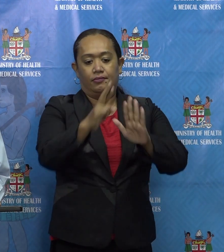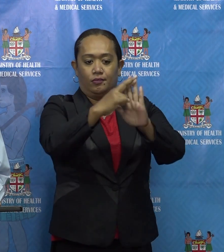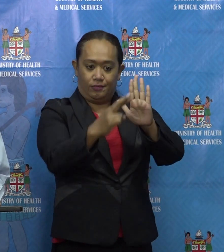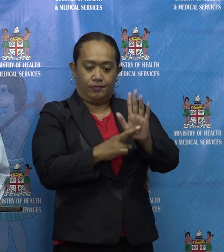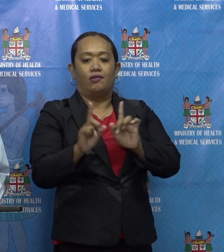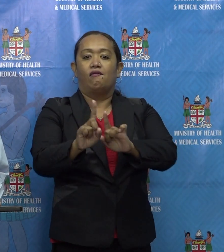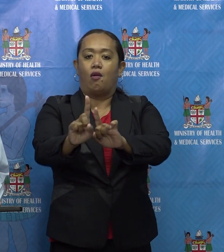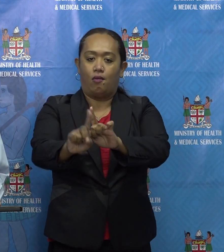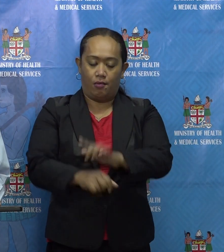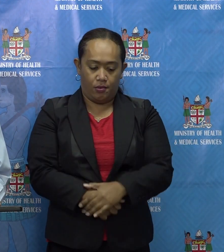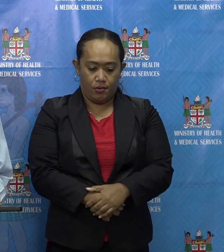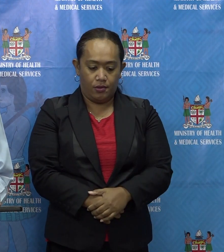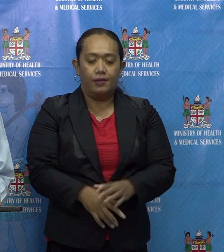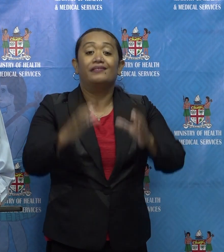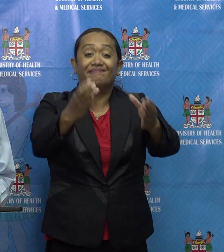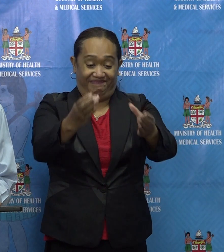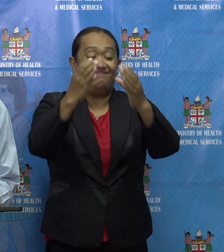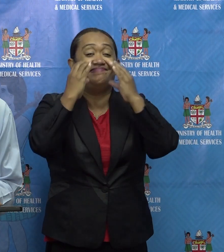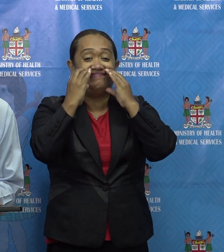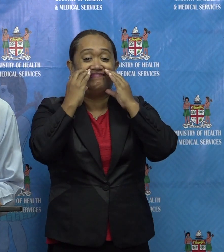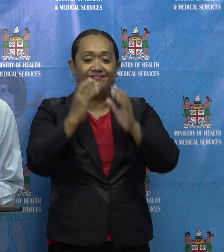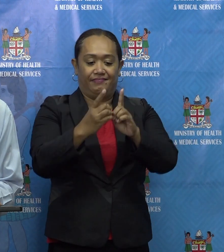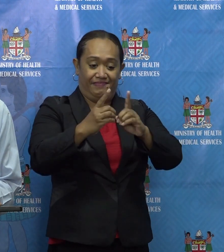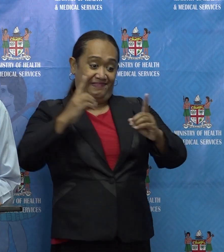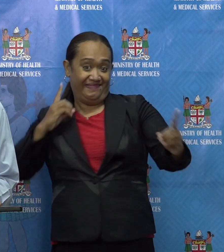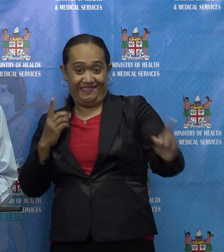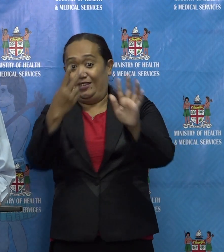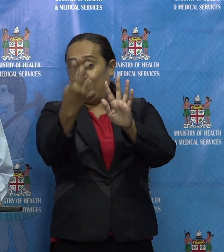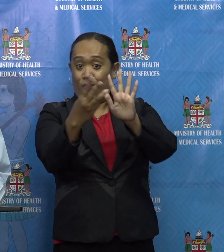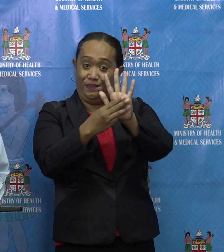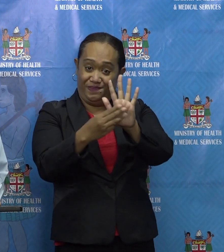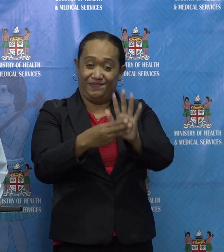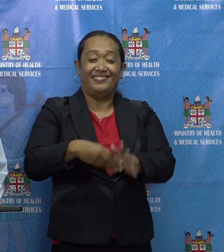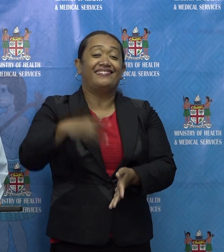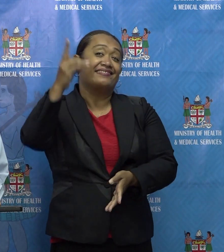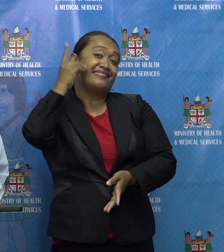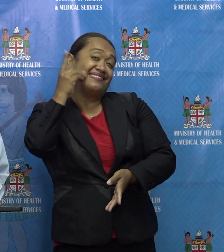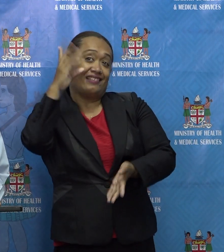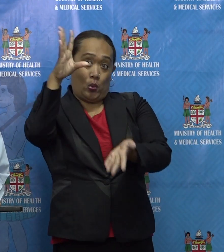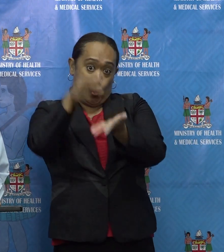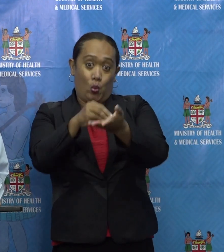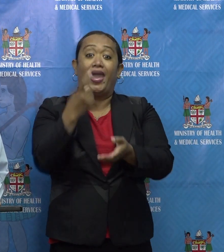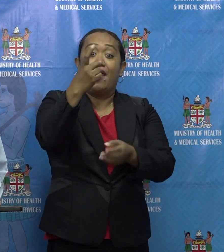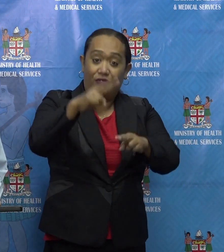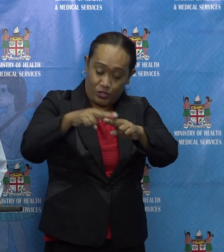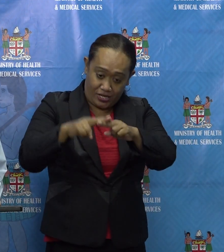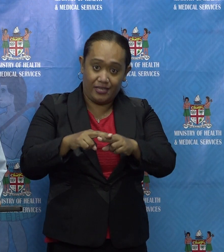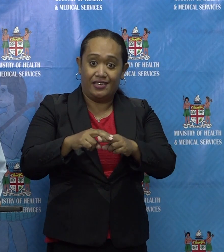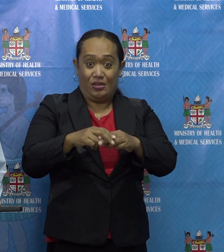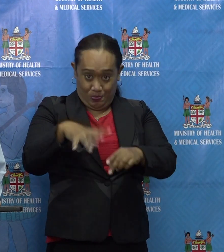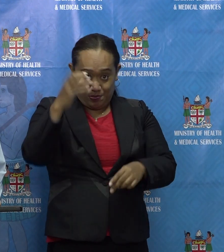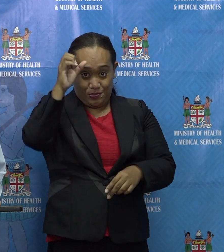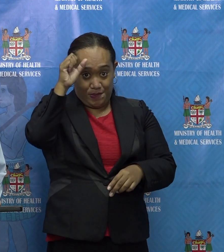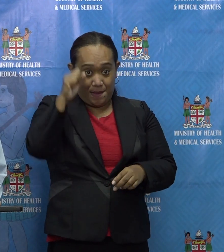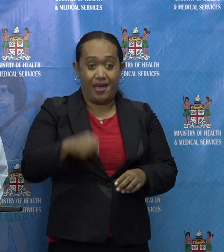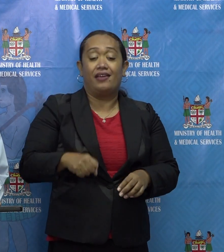others. Wear a mask, maintain physical distance, install your Care Fiji app, keep Bluetooth switched